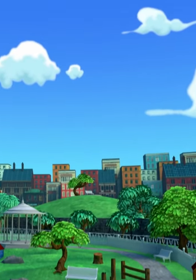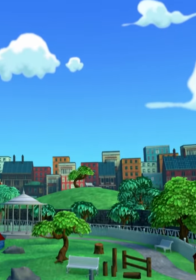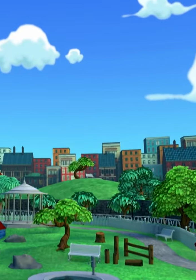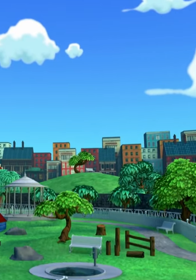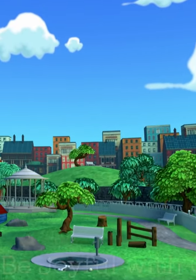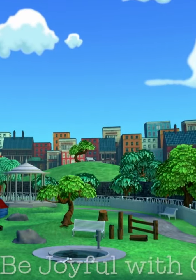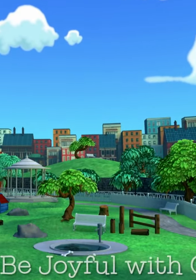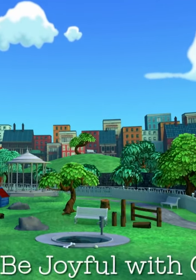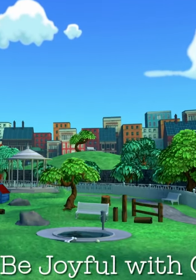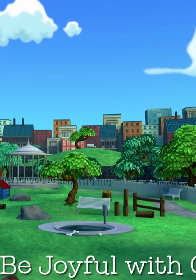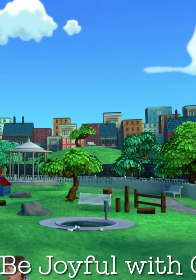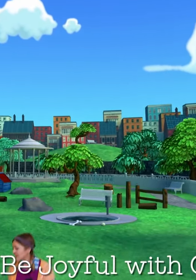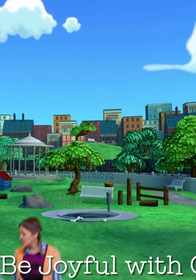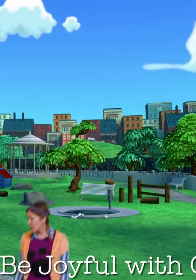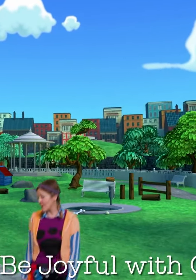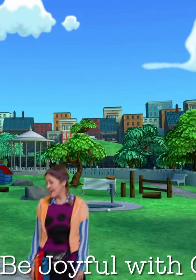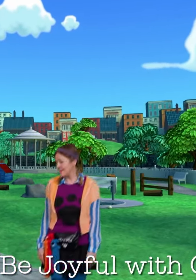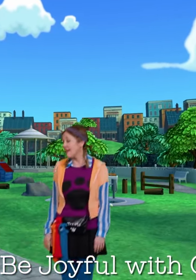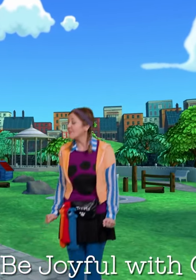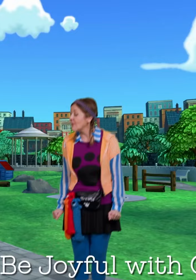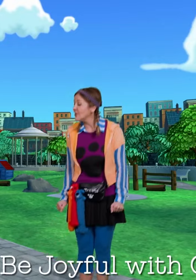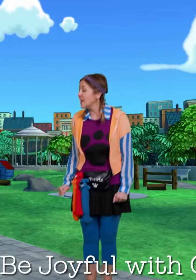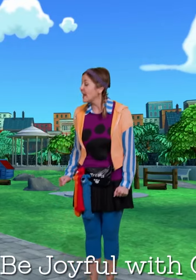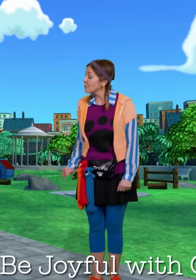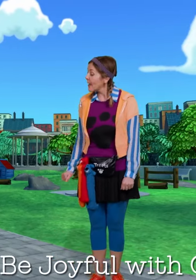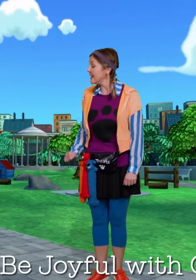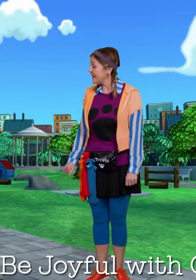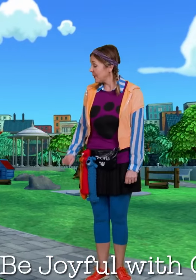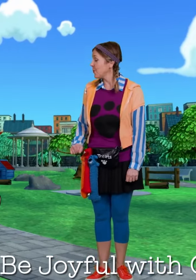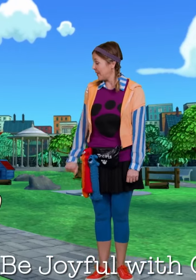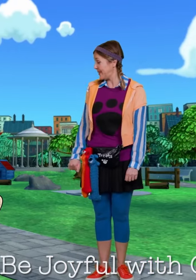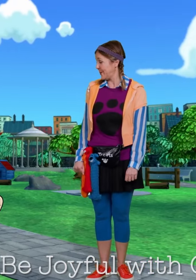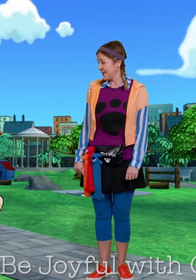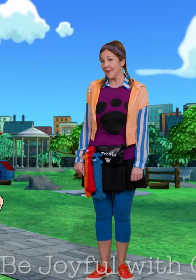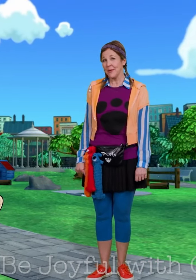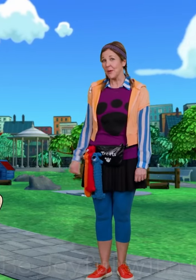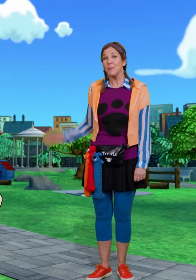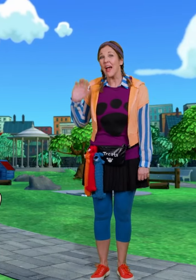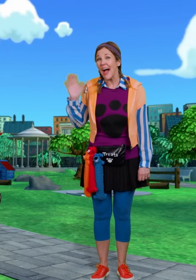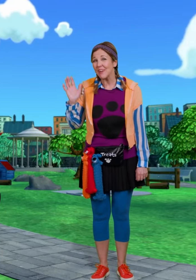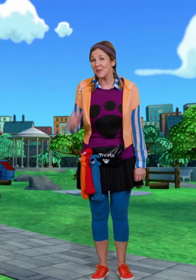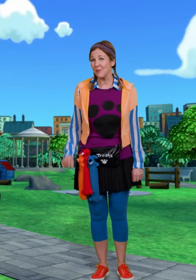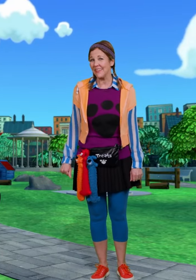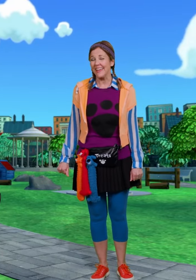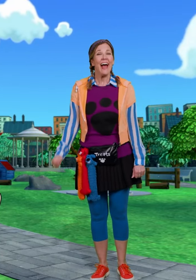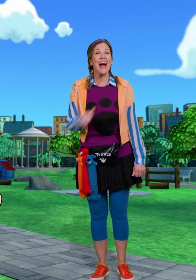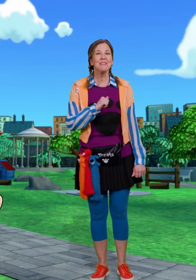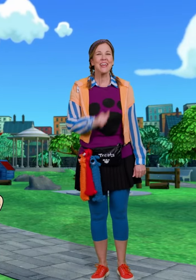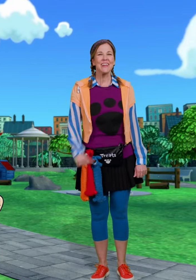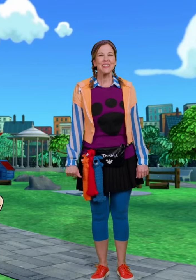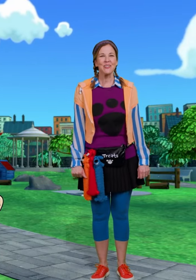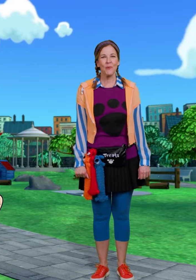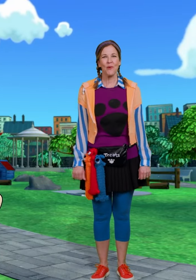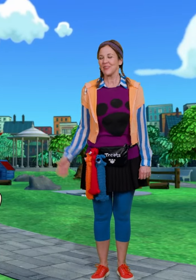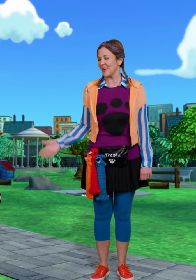you a it's okay stormmy I love you and I'm right here with you oh hi everyone I'm Carrie the dog walker